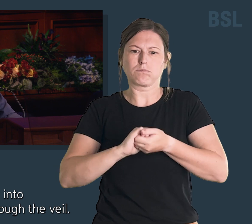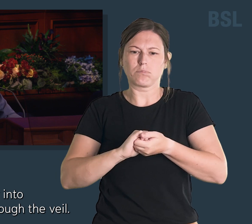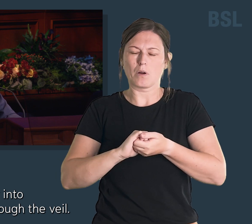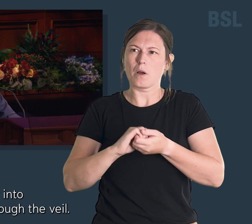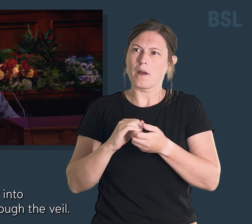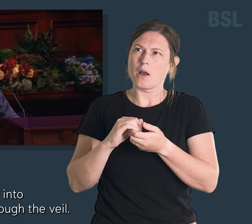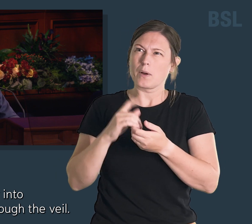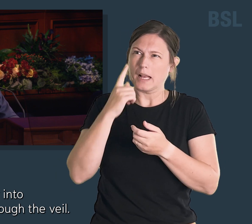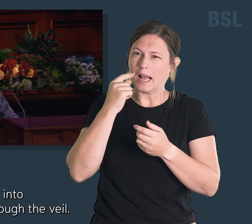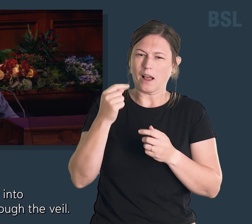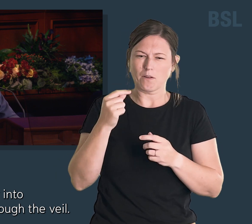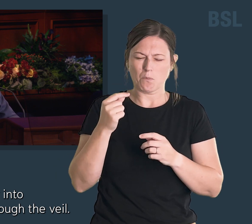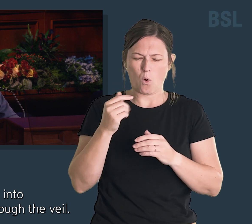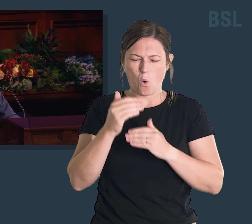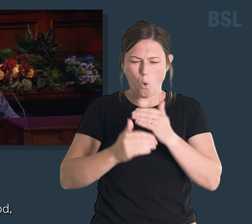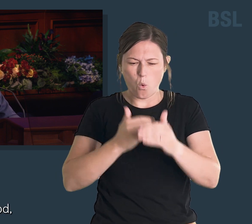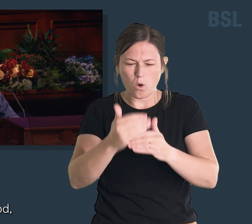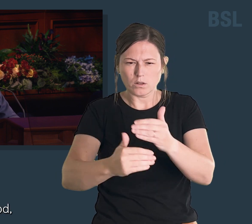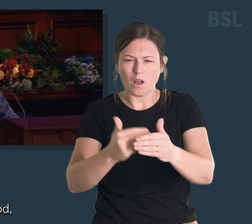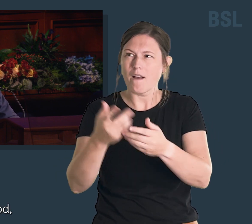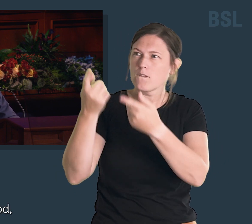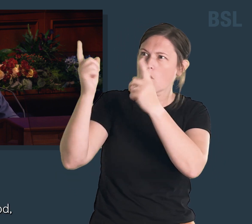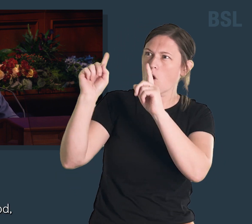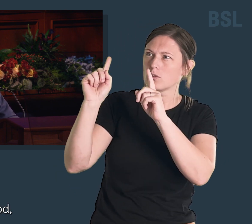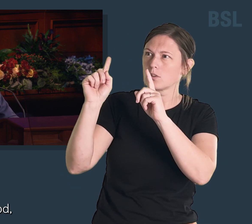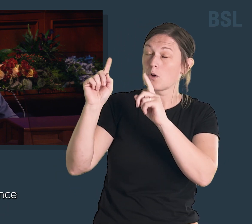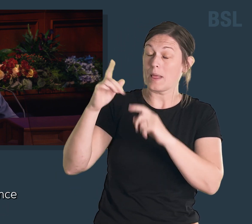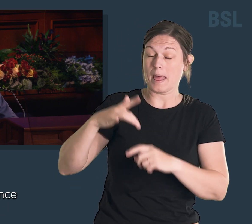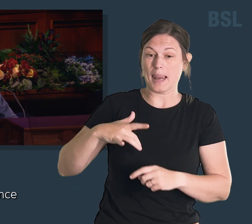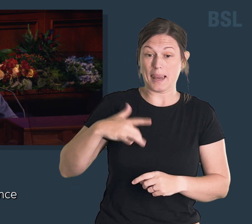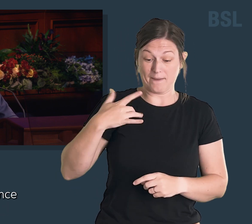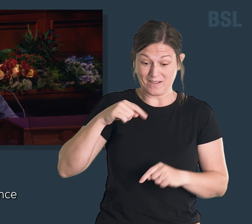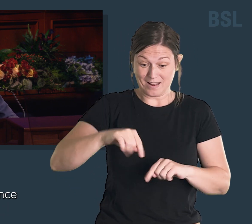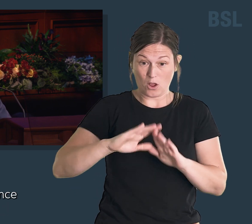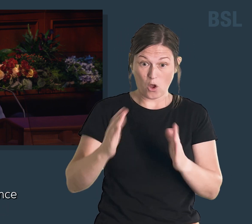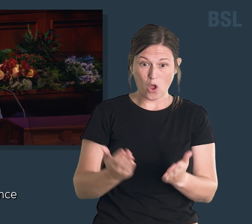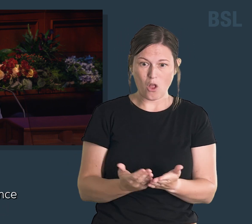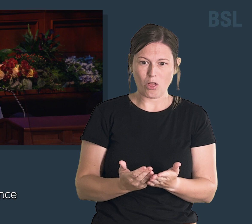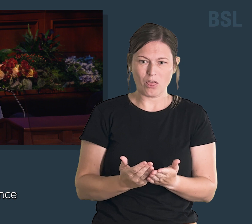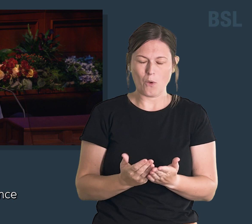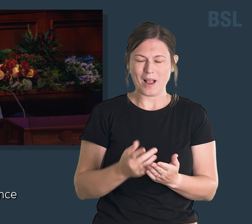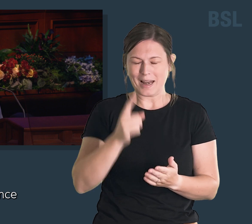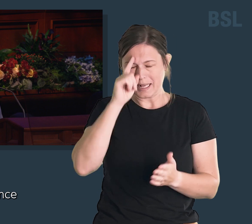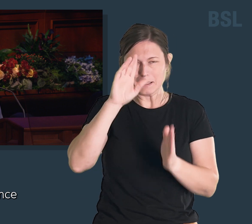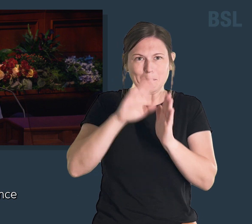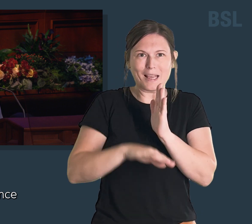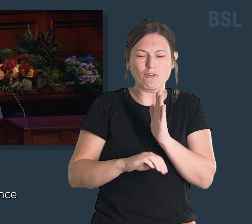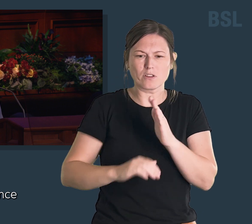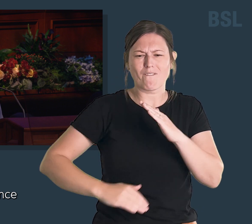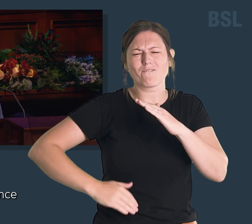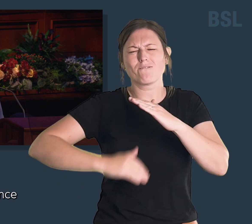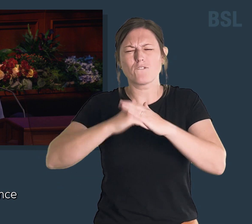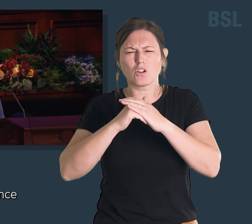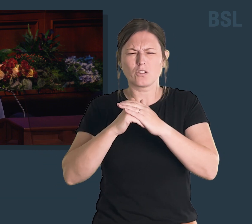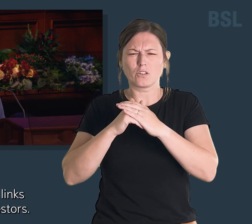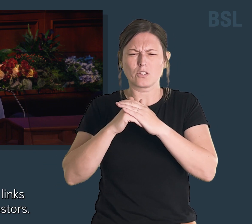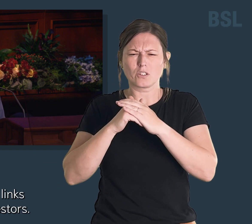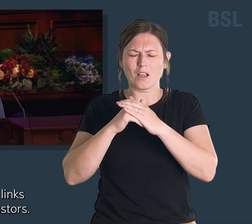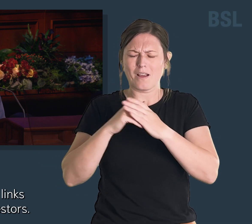crosses through the veil. In the perfect order of God, the living cannot experience eternal life in its fullness